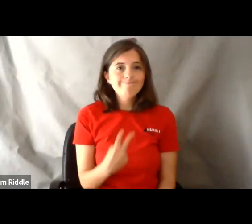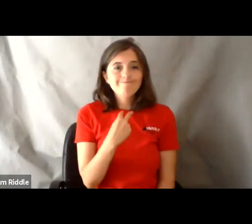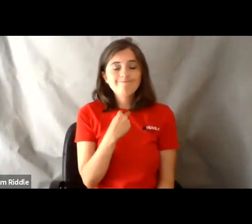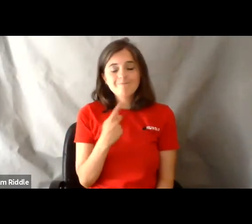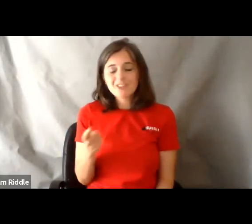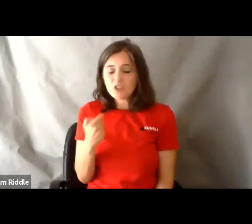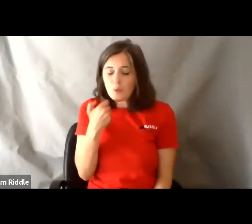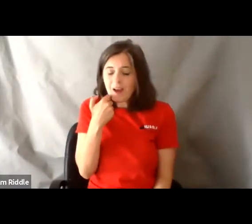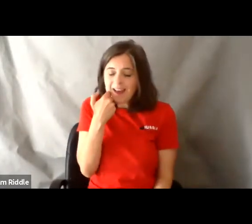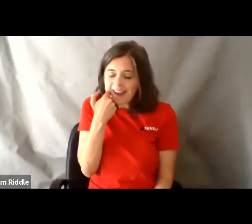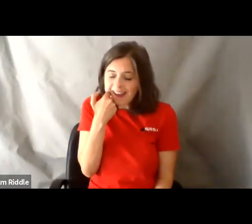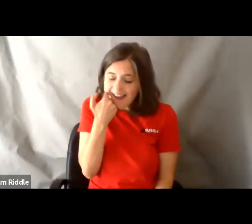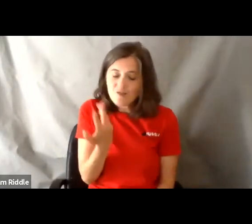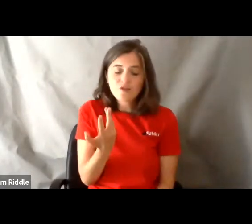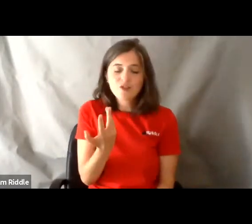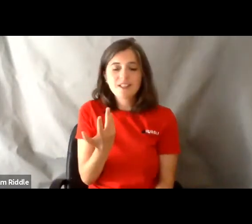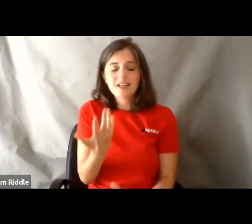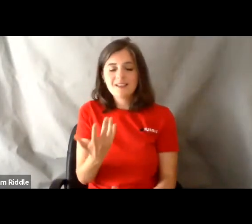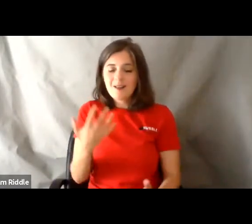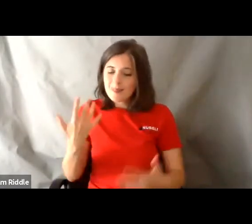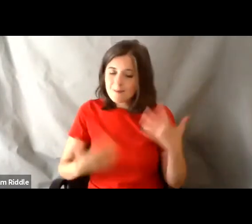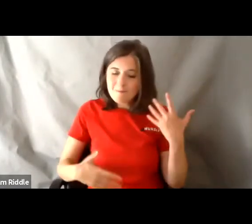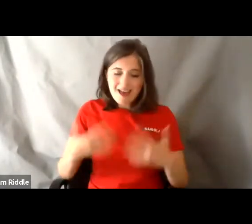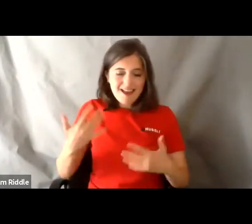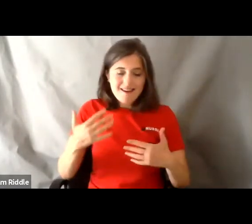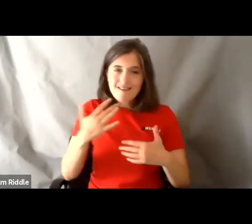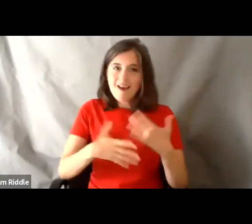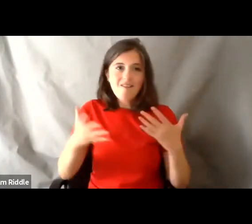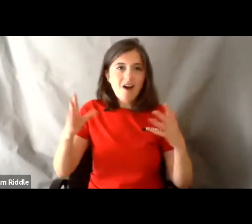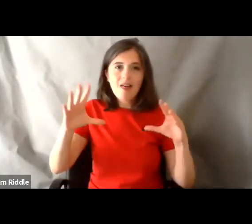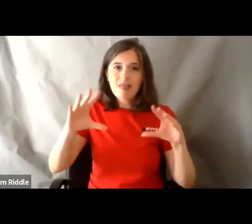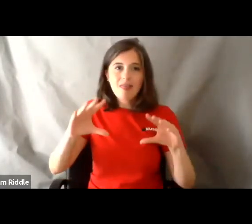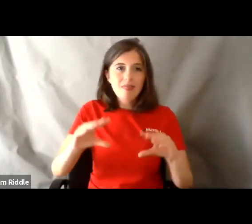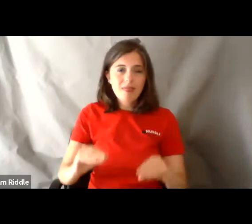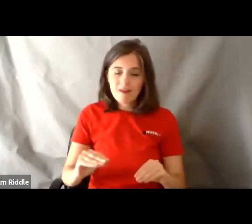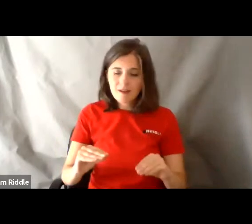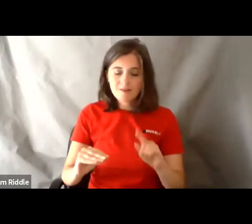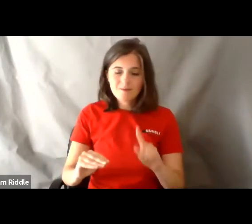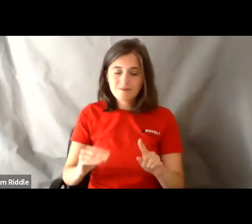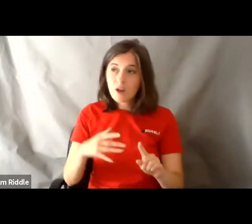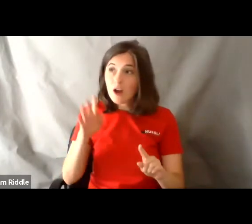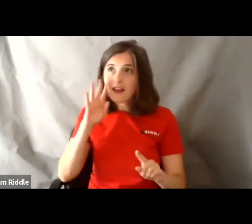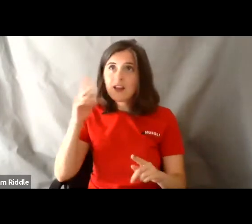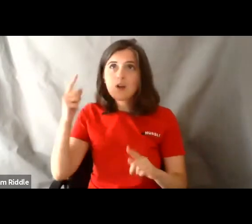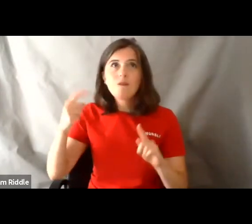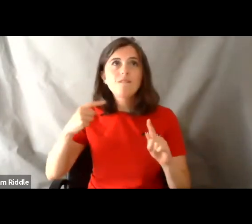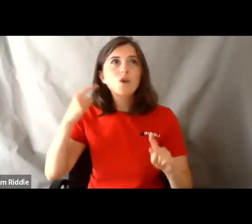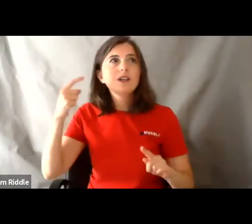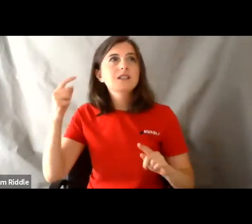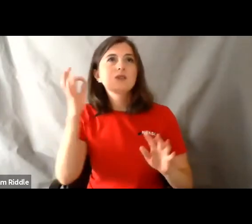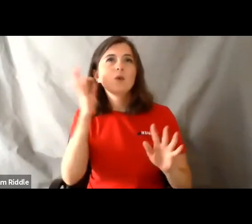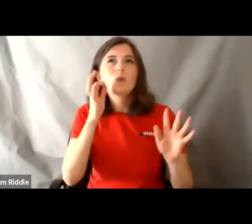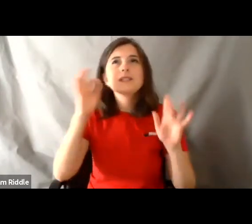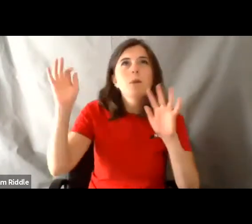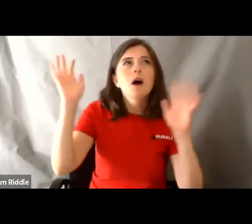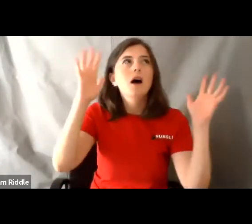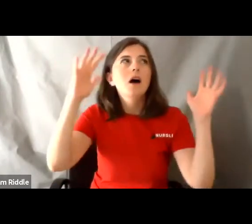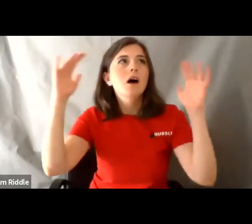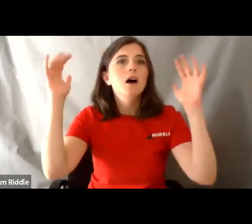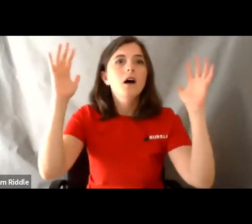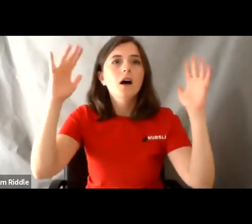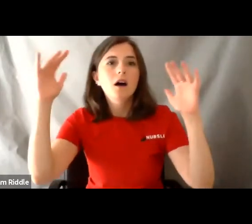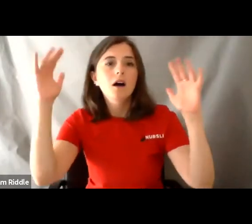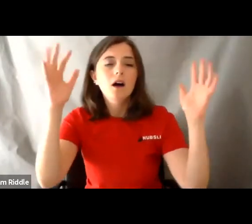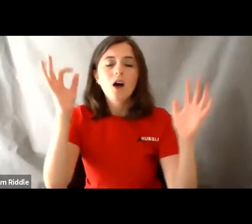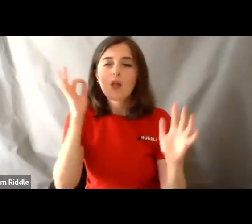single day. The pain, it never goes away. I hear your voice whispering in the trees, the whispering